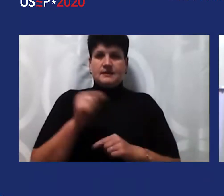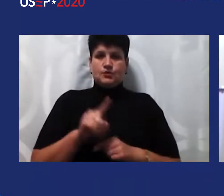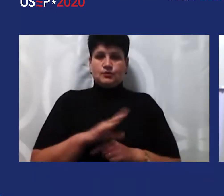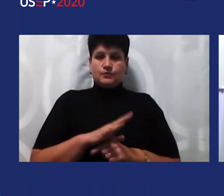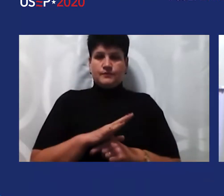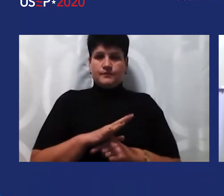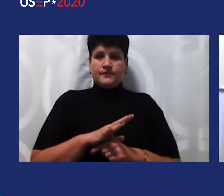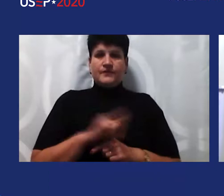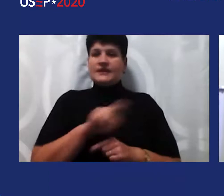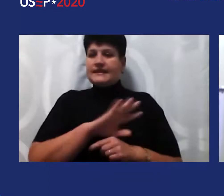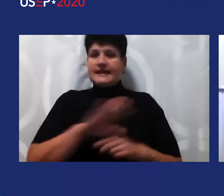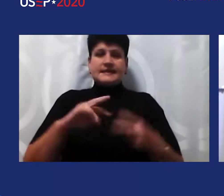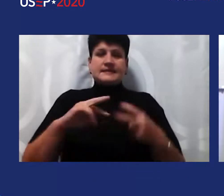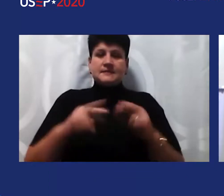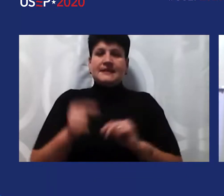indicates.